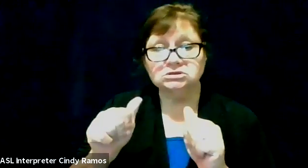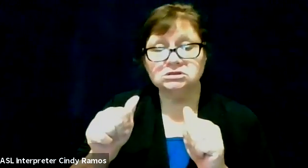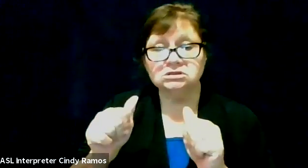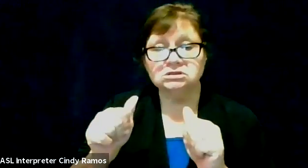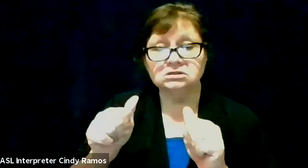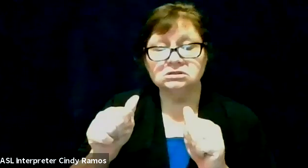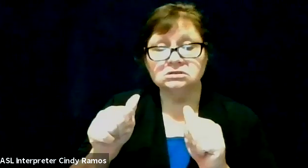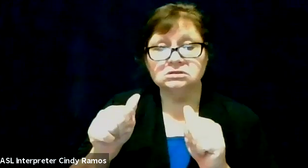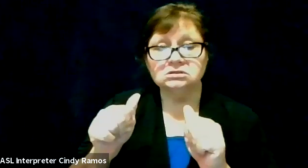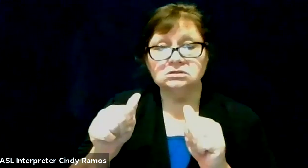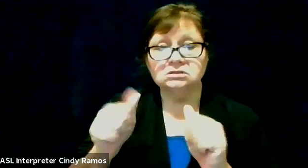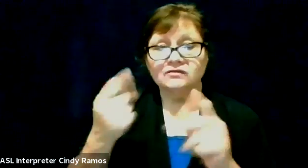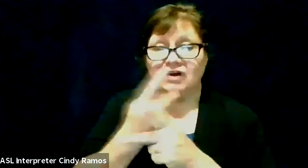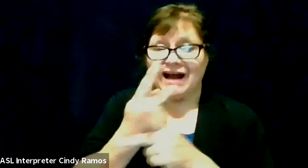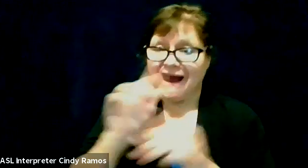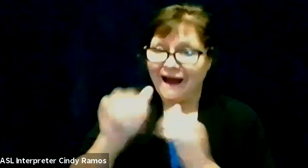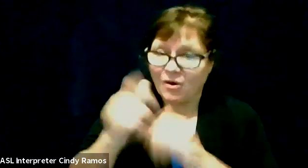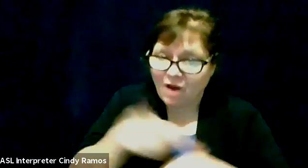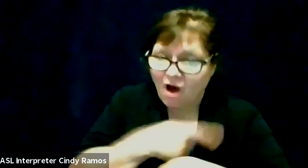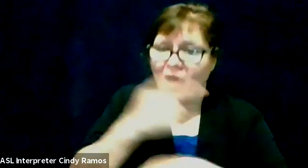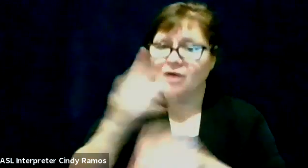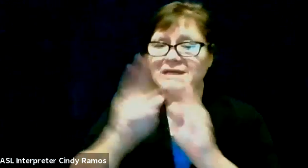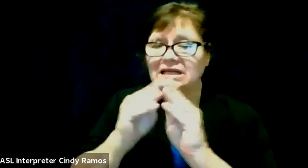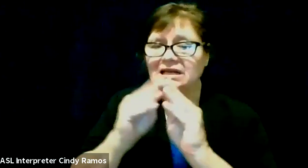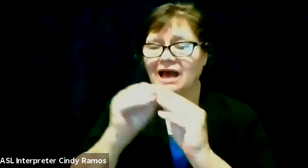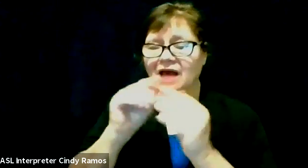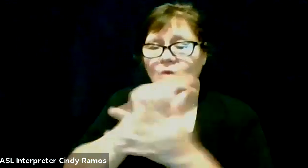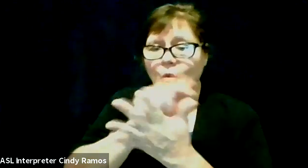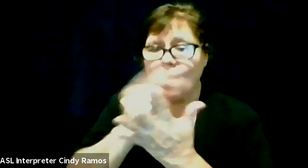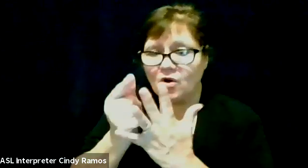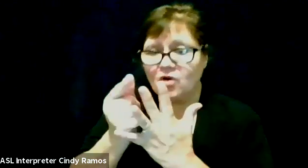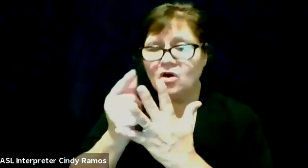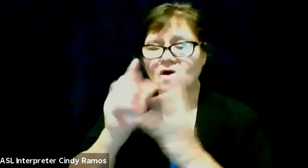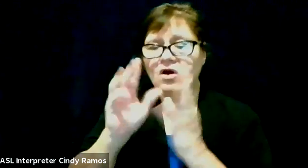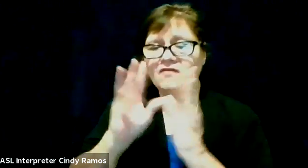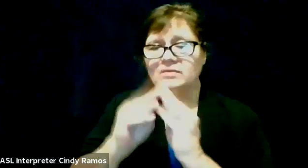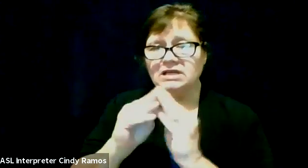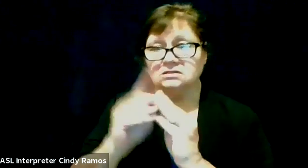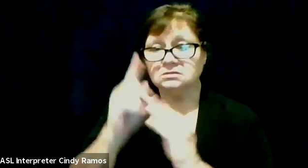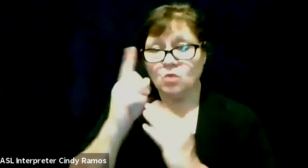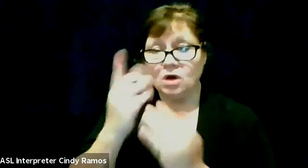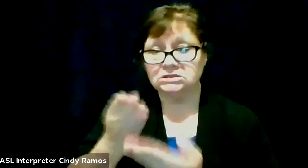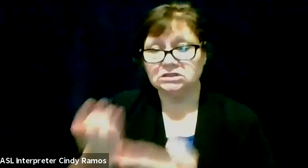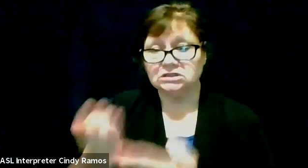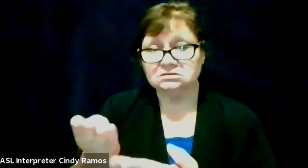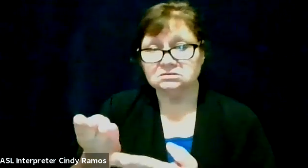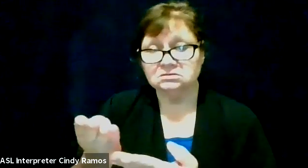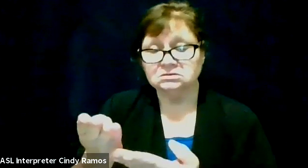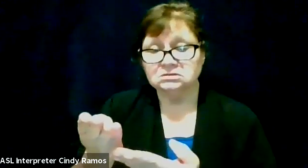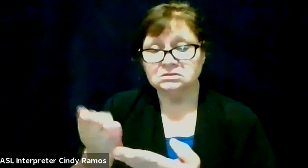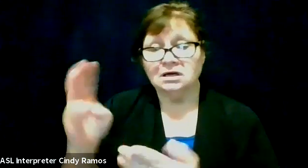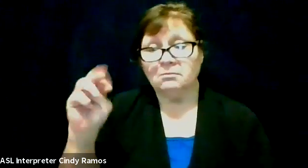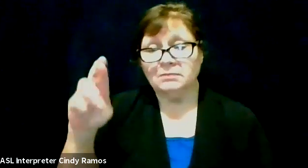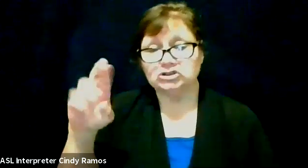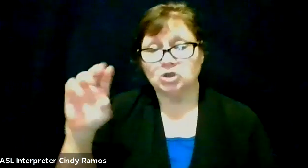the duration of these meetings and the order of the meetings, one of the suggestions we heard from Mr.